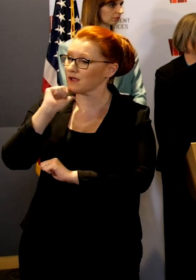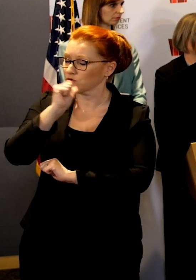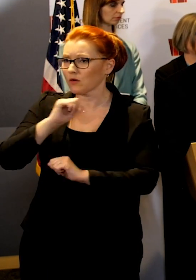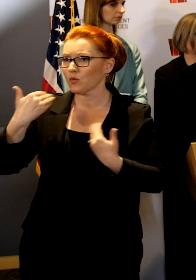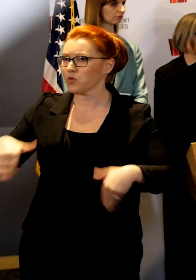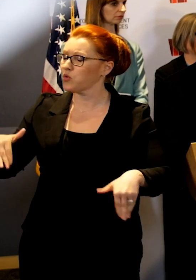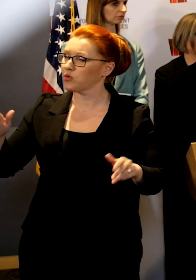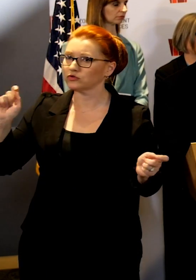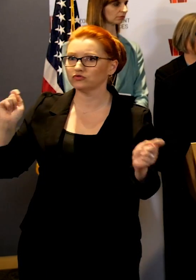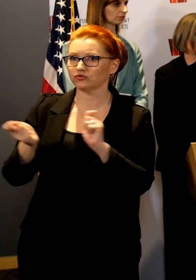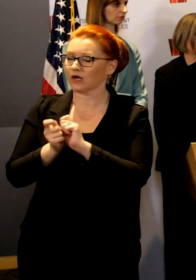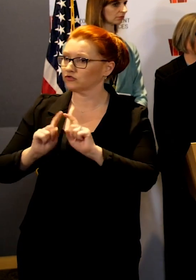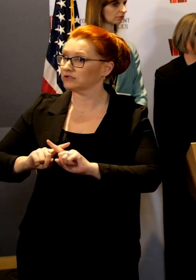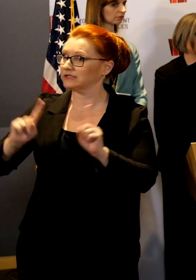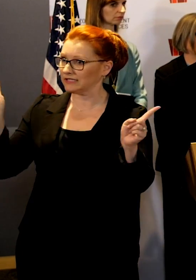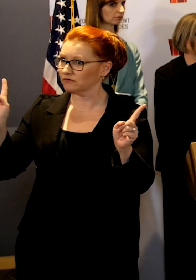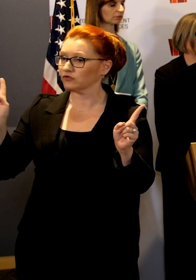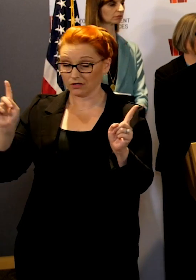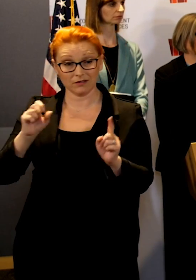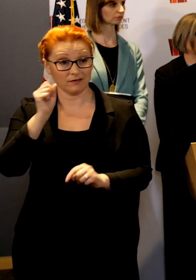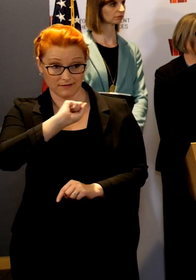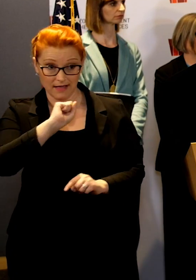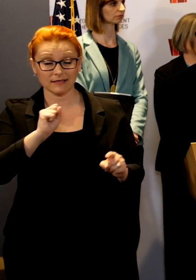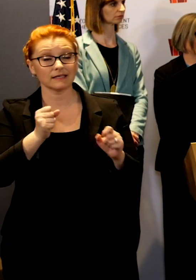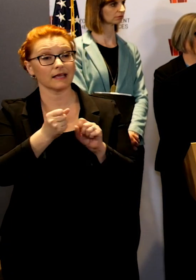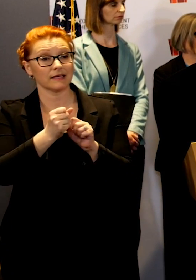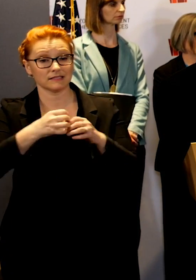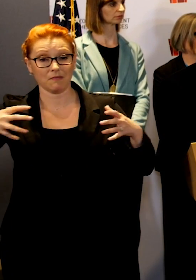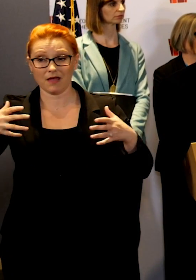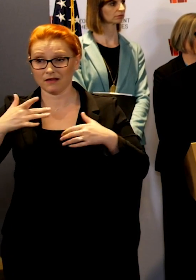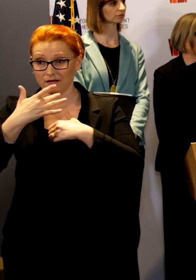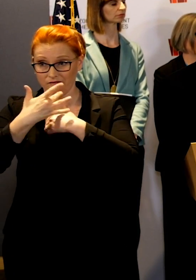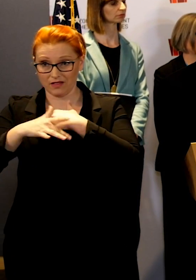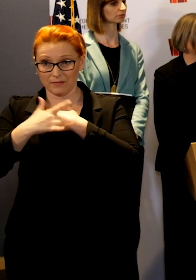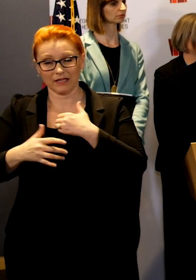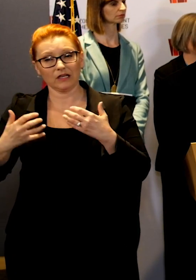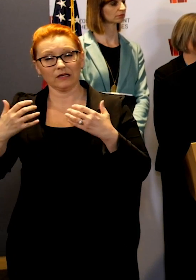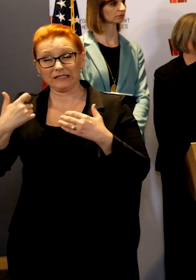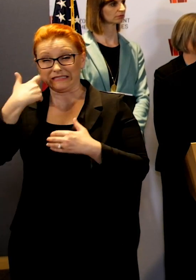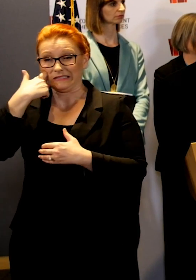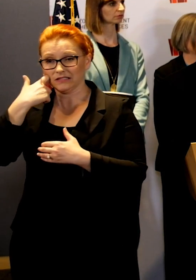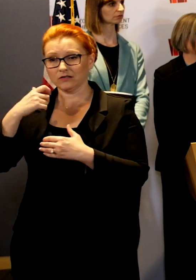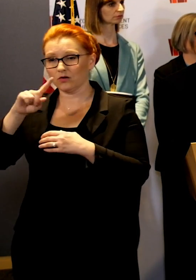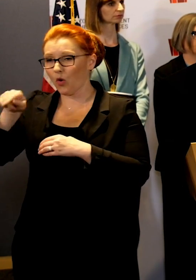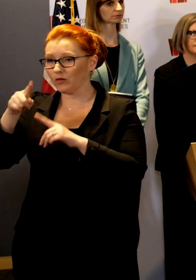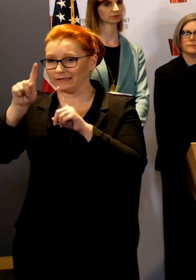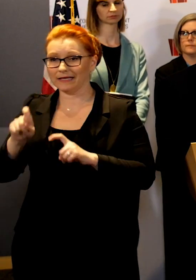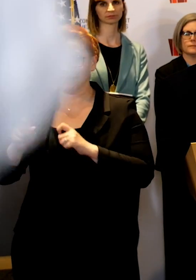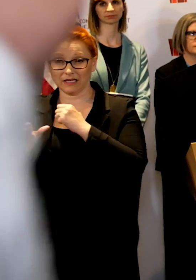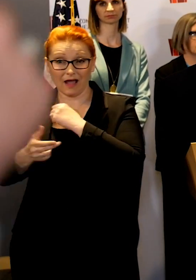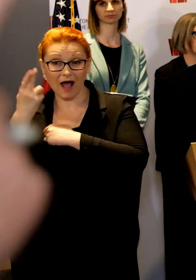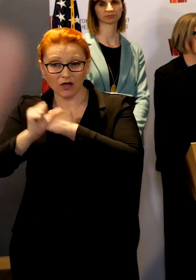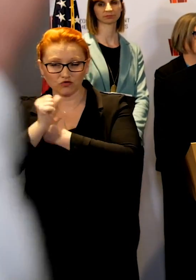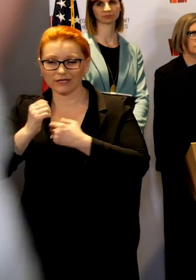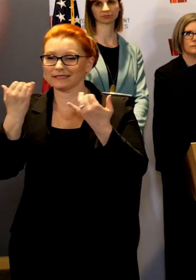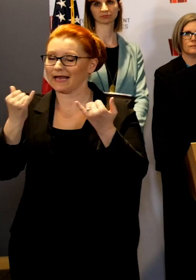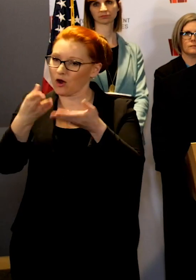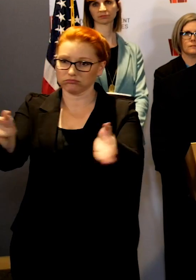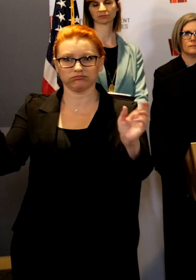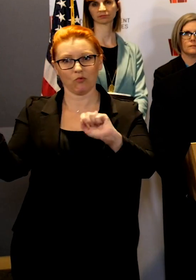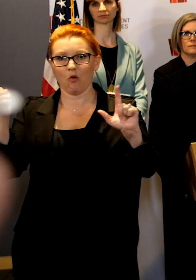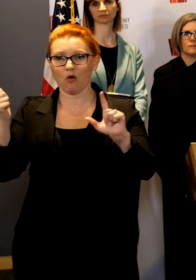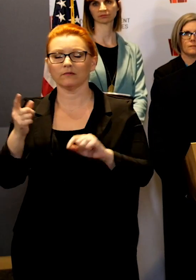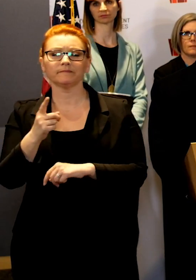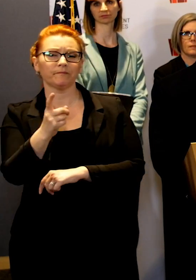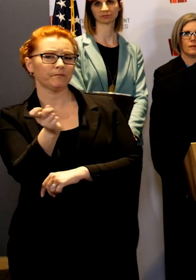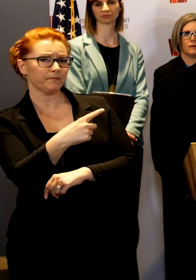difference. Yes, so this will expand the availability to more Arizonans. Mark, you have a question? Yeah, this, Dr.